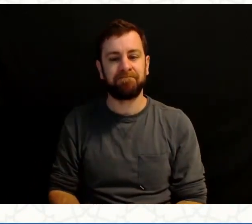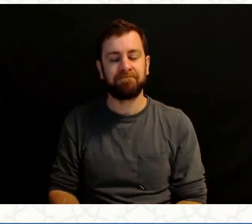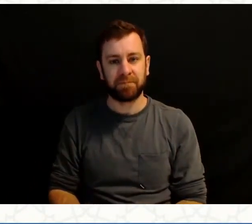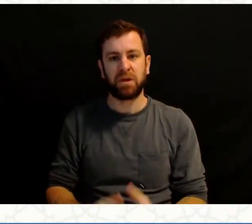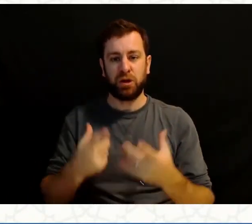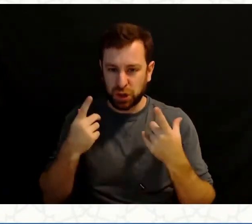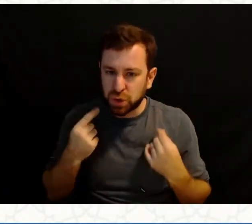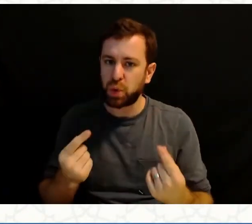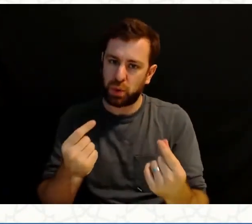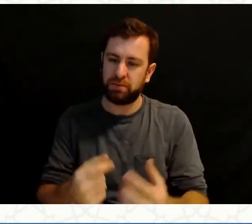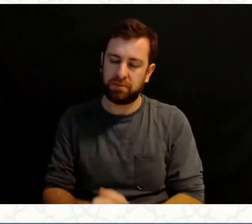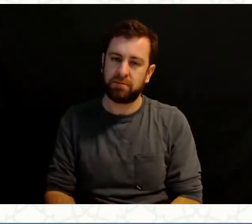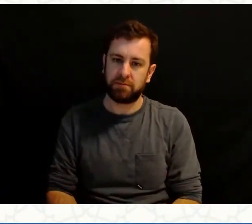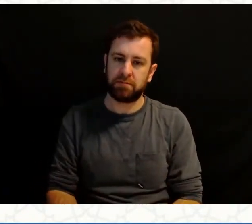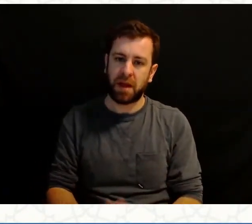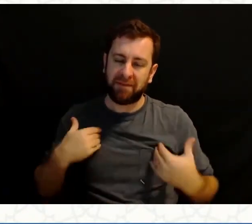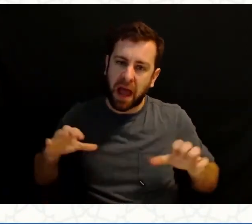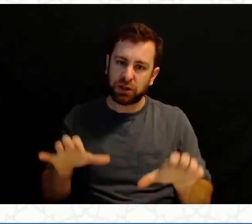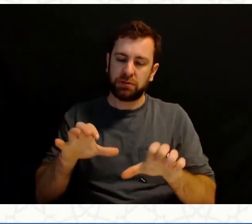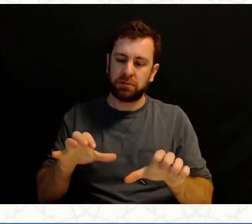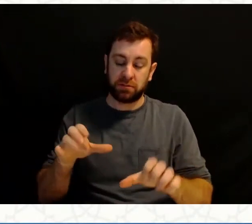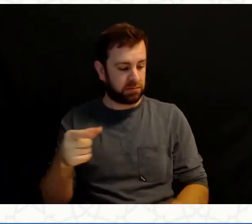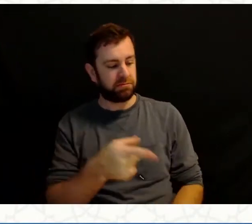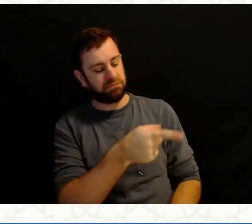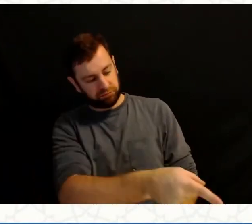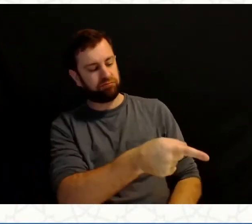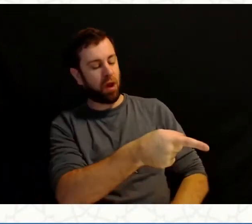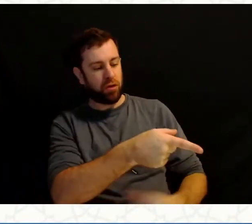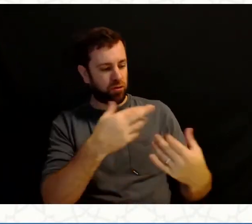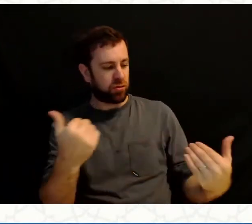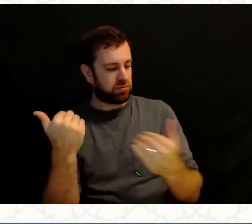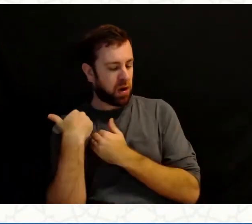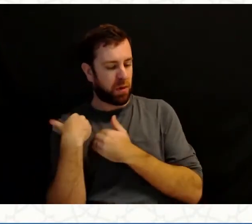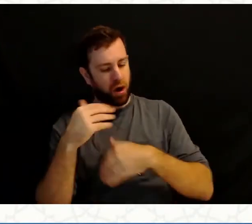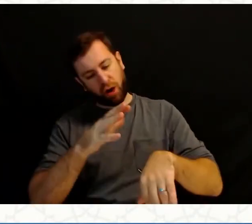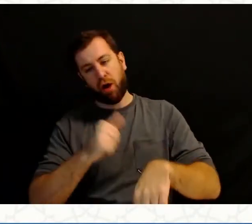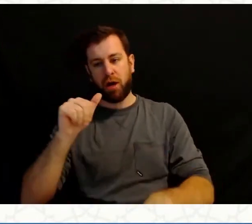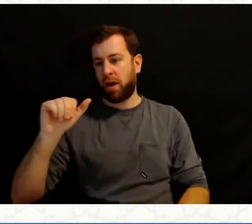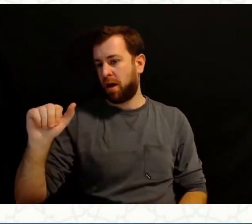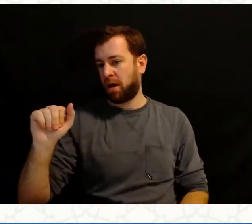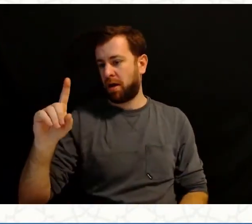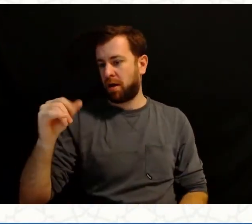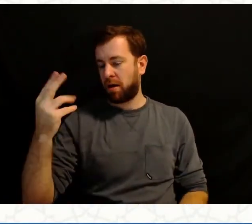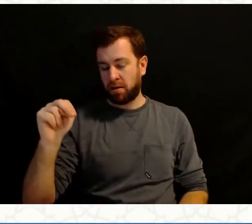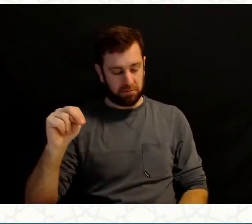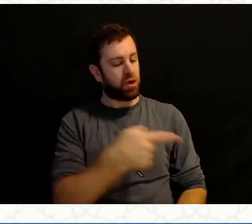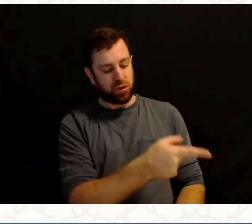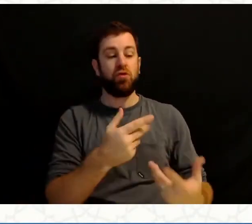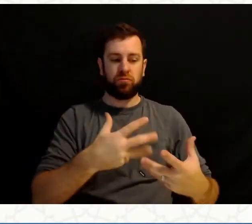by doing. So he appointed him to call the adhan. He appointed him to be in charge of Medina.